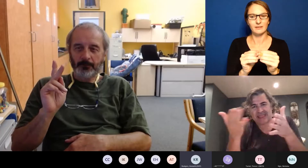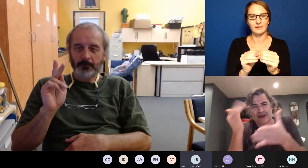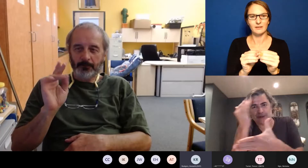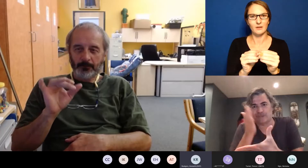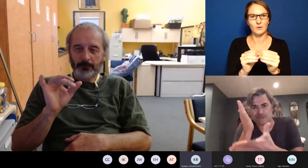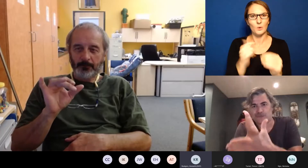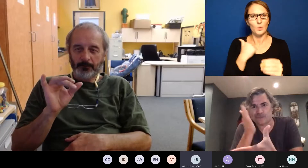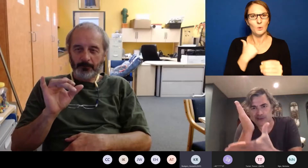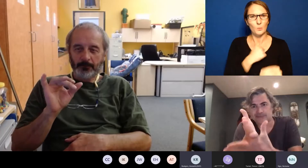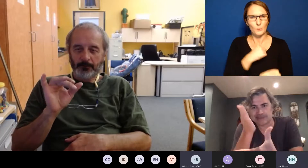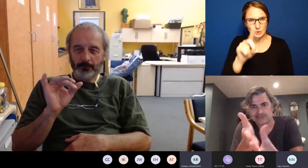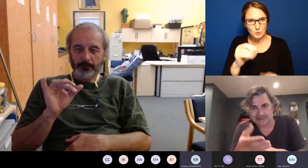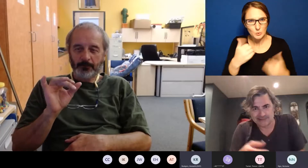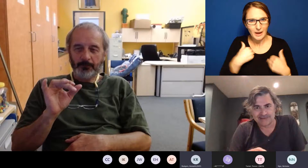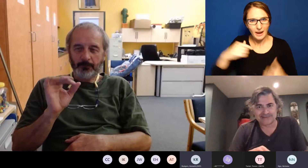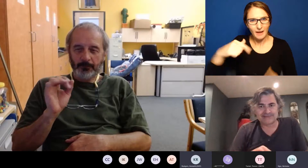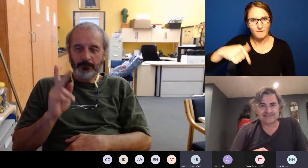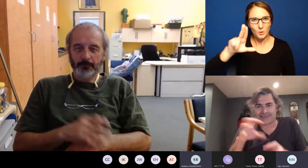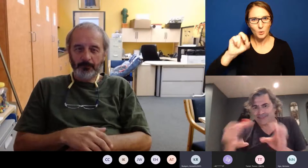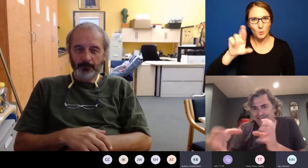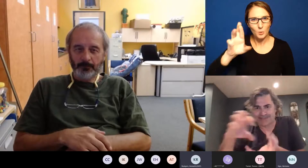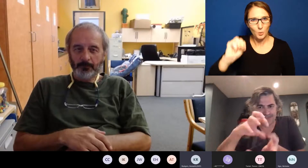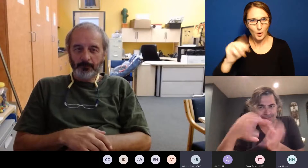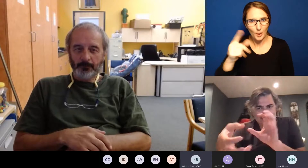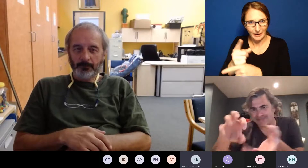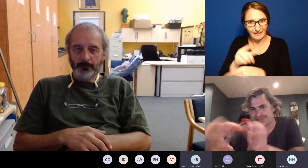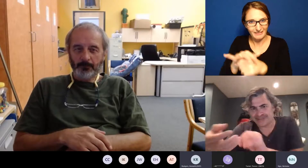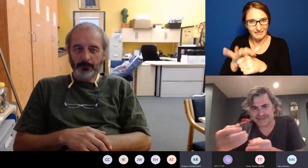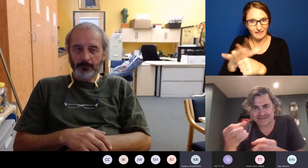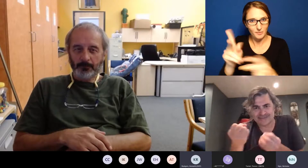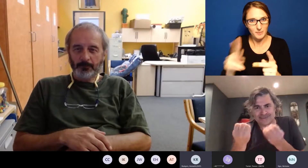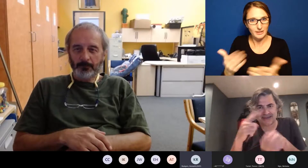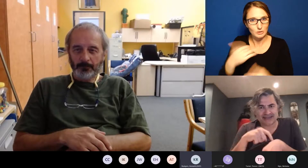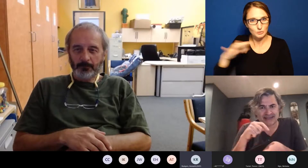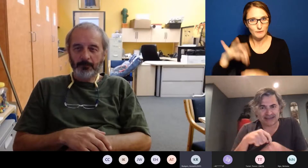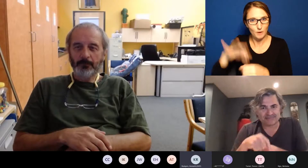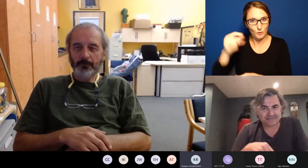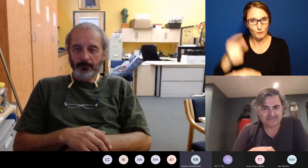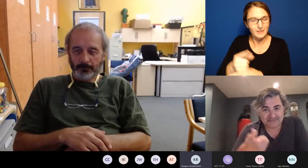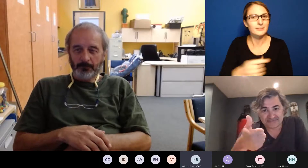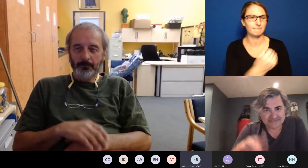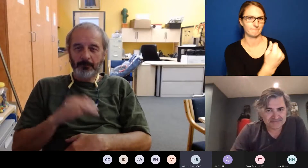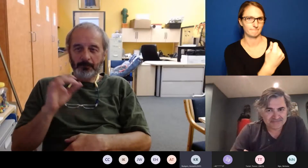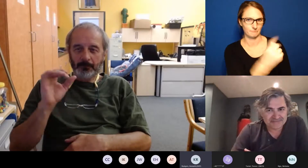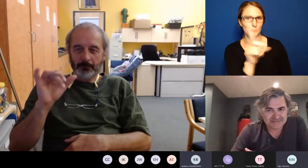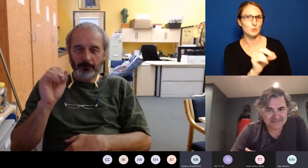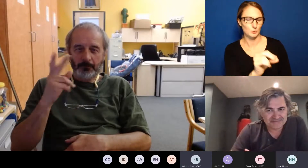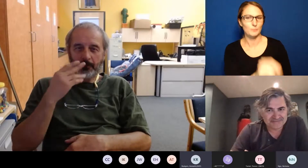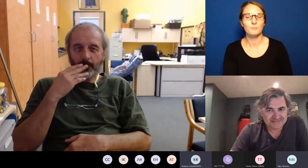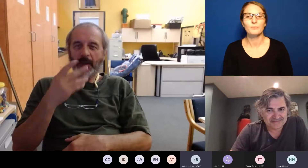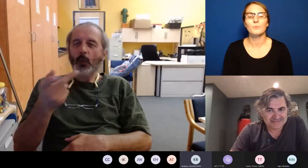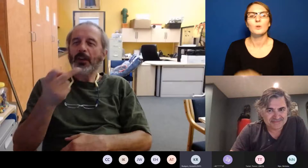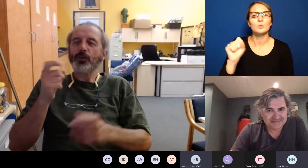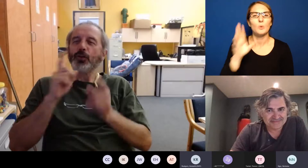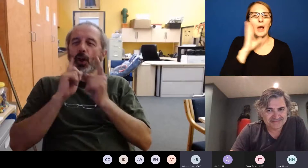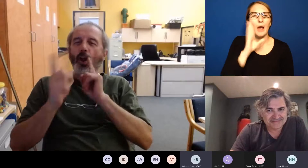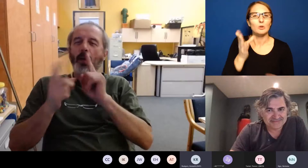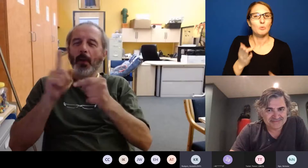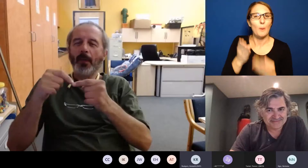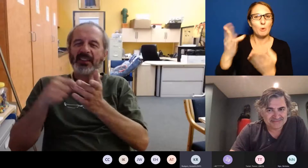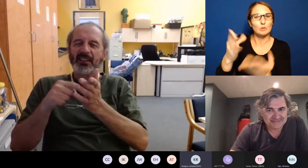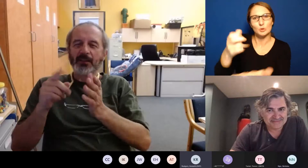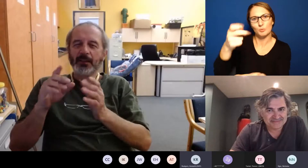do have a quorum, correct? We do. We do. Yes. Yep. So I will entertain a motion to approve